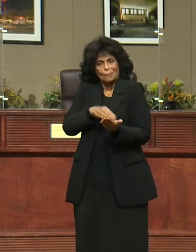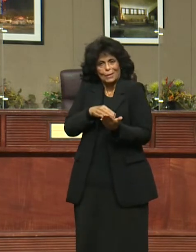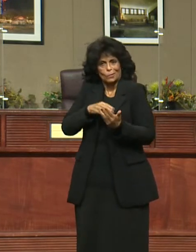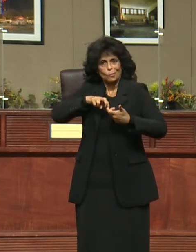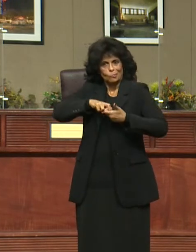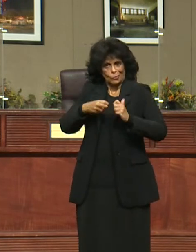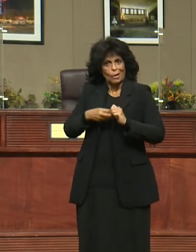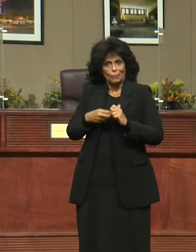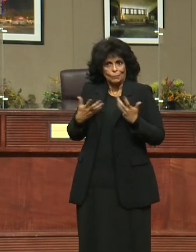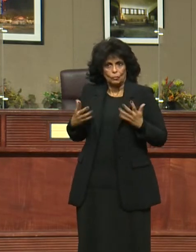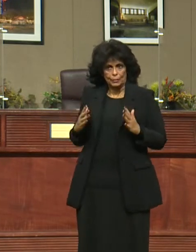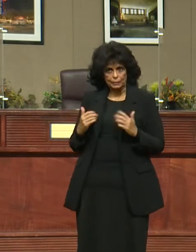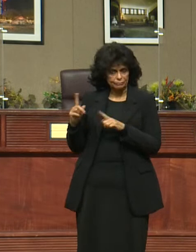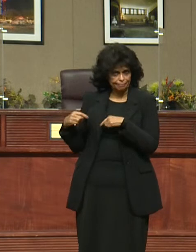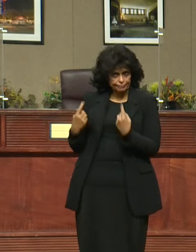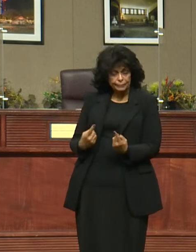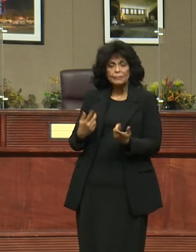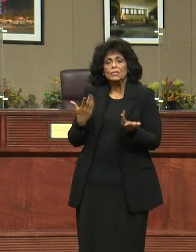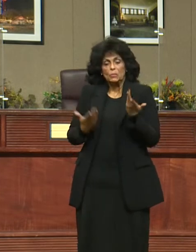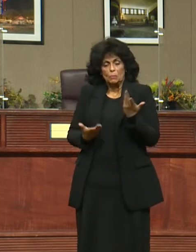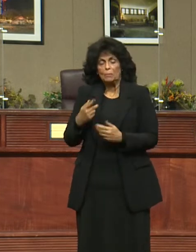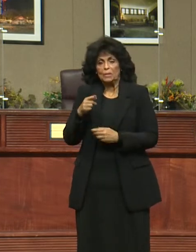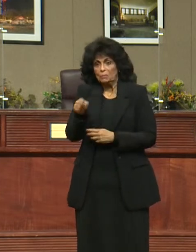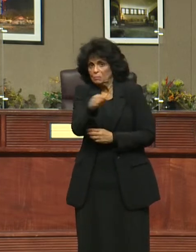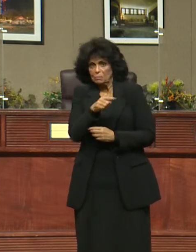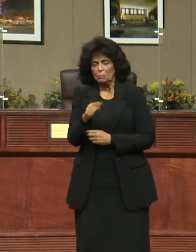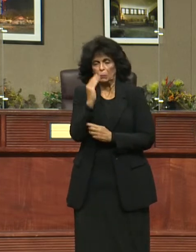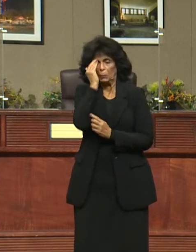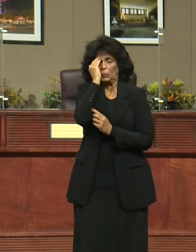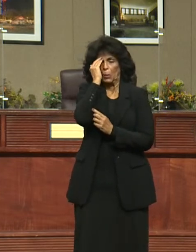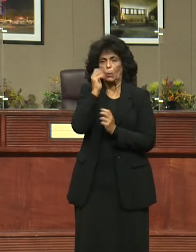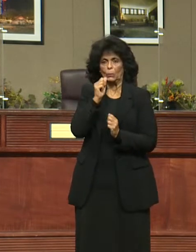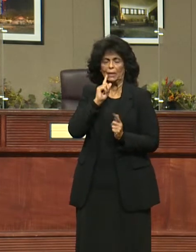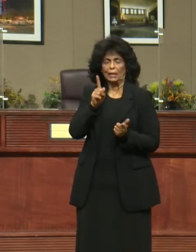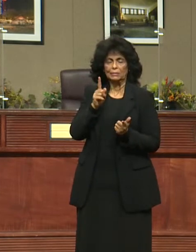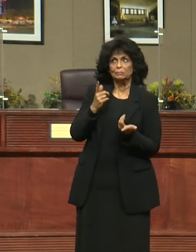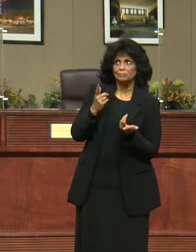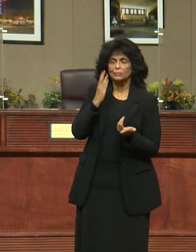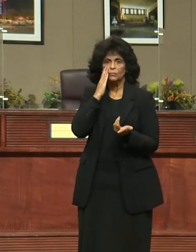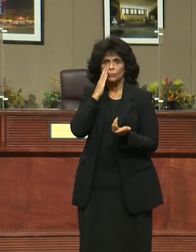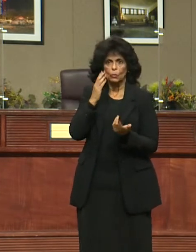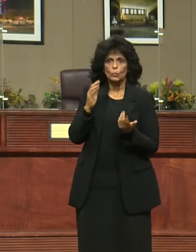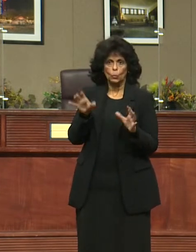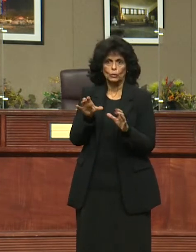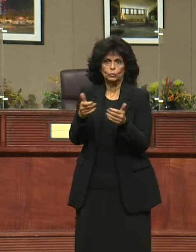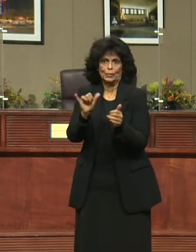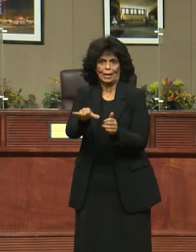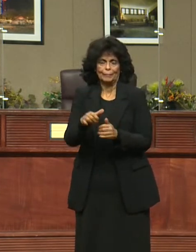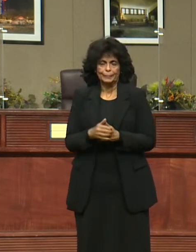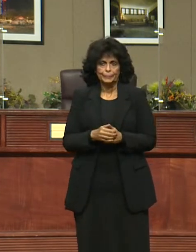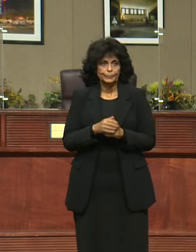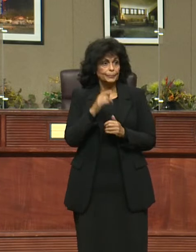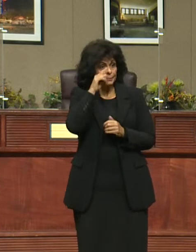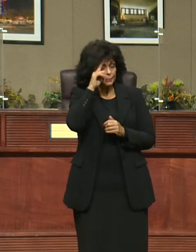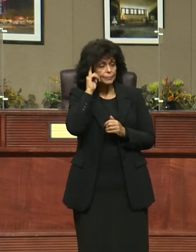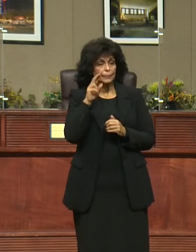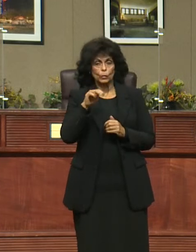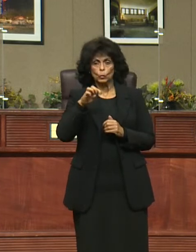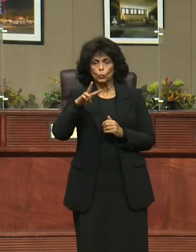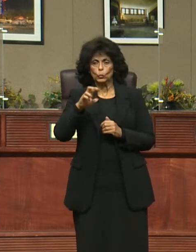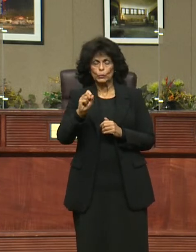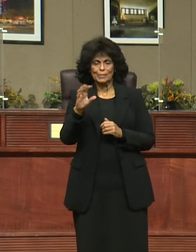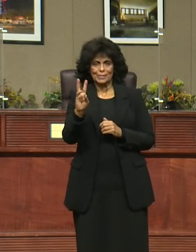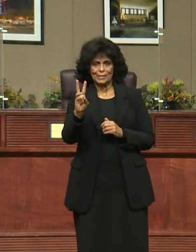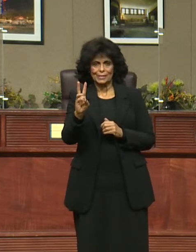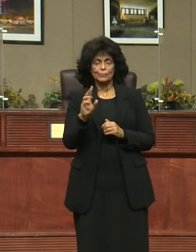it better than anyone else. Nikki Zizaza with News 6. This question is for Dr.